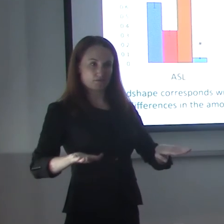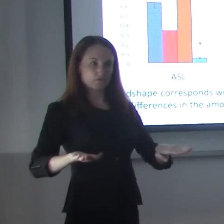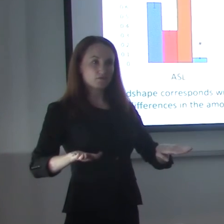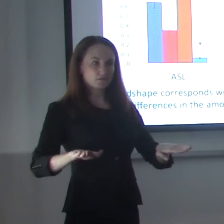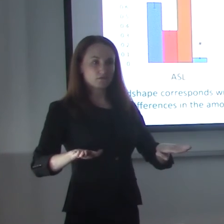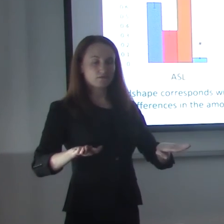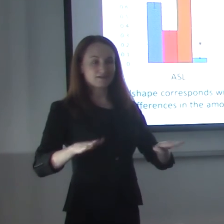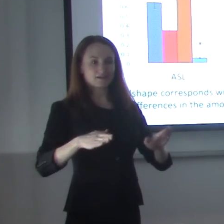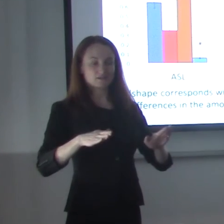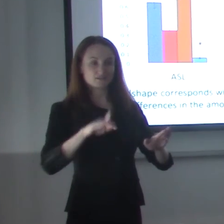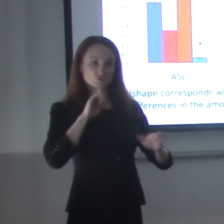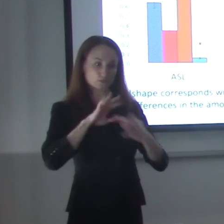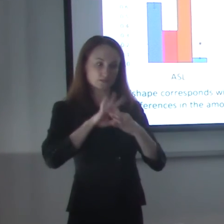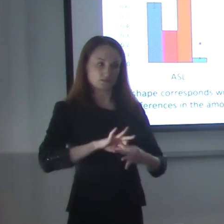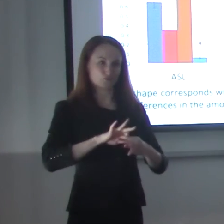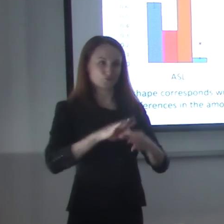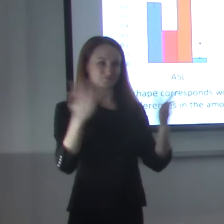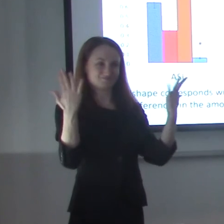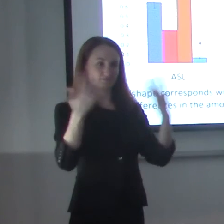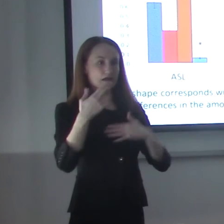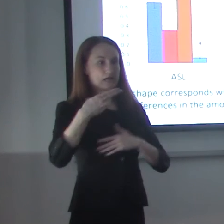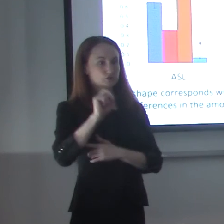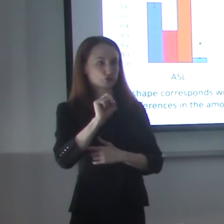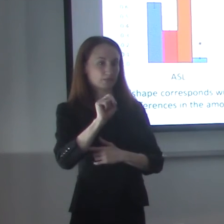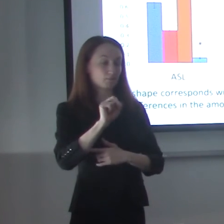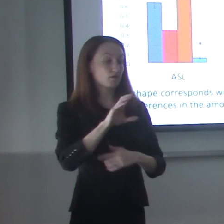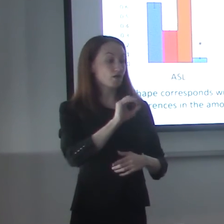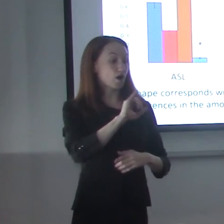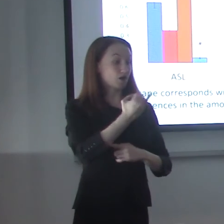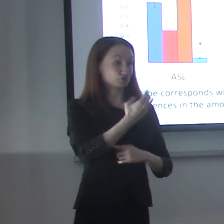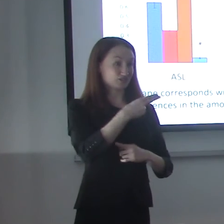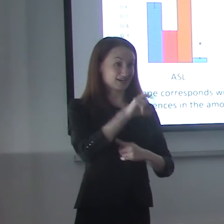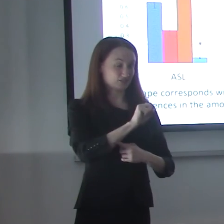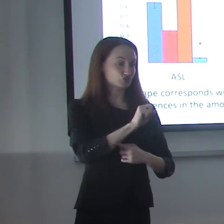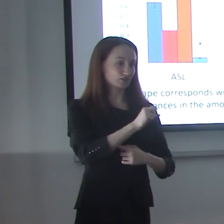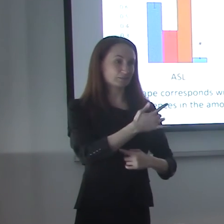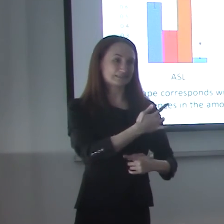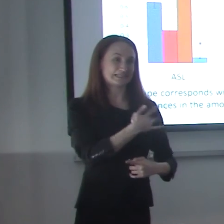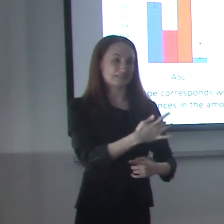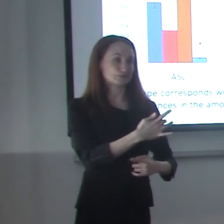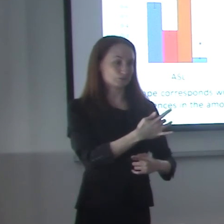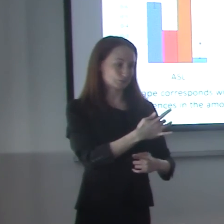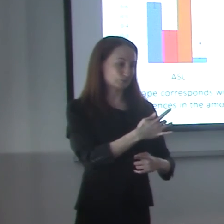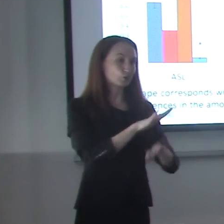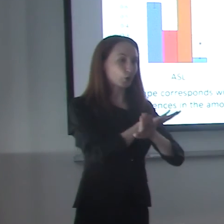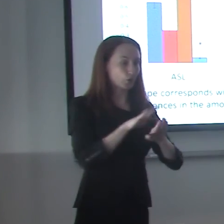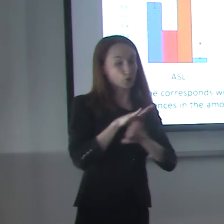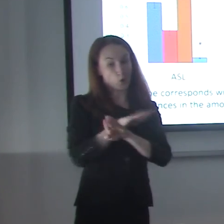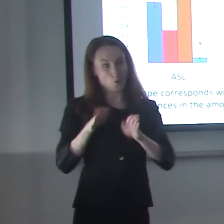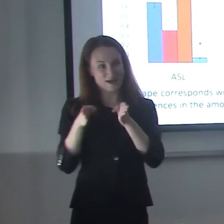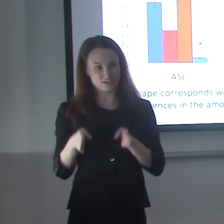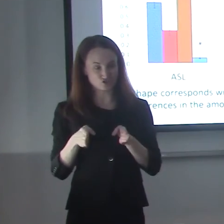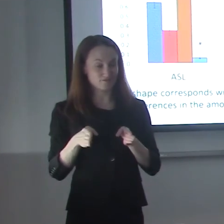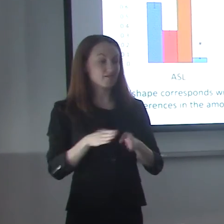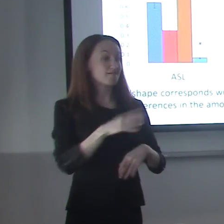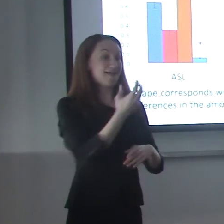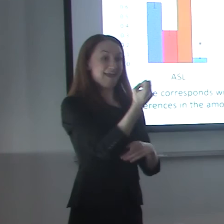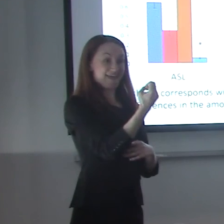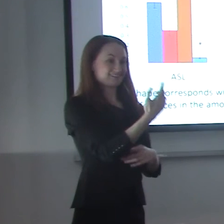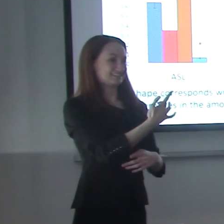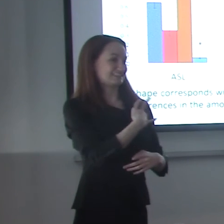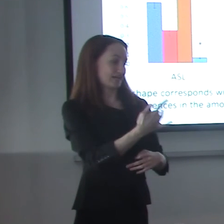expression via handshake, where object handshakes express no agent clauses and handling